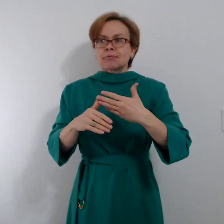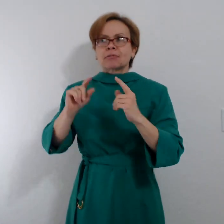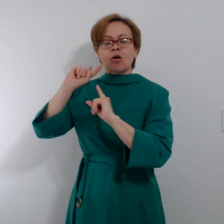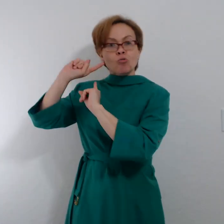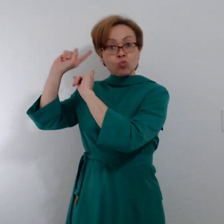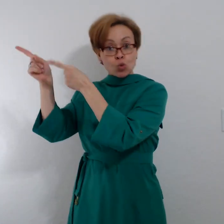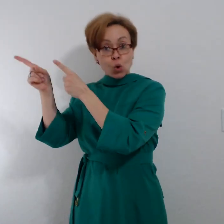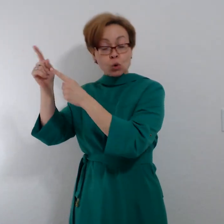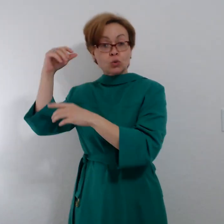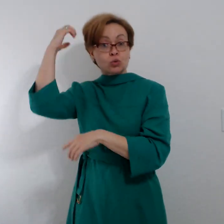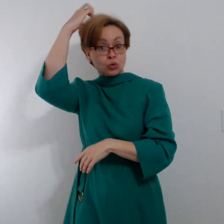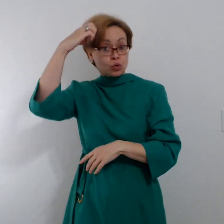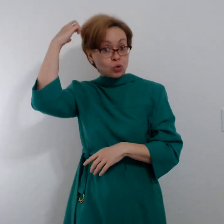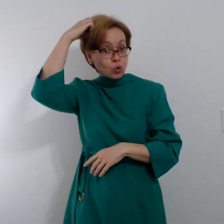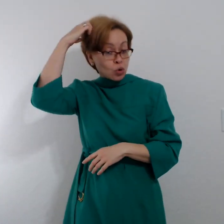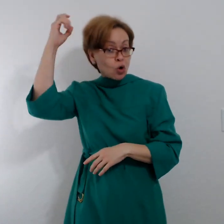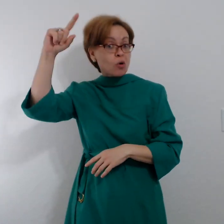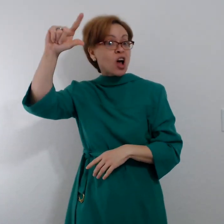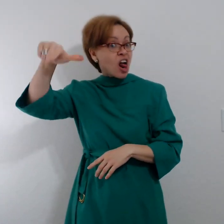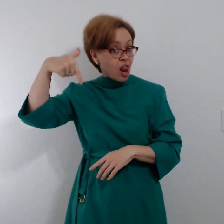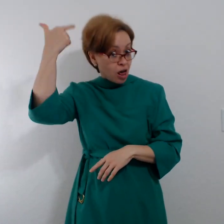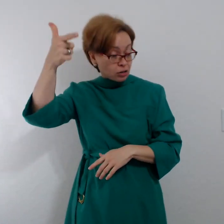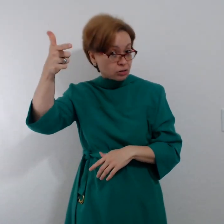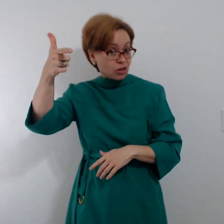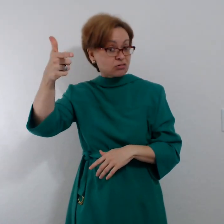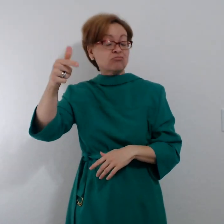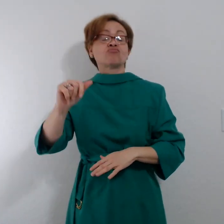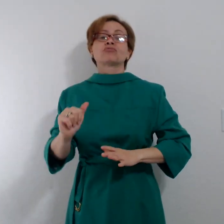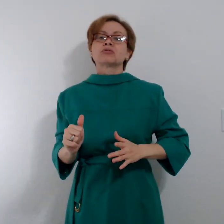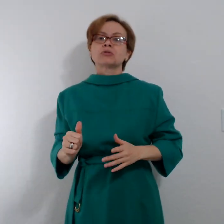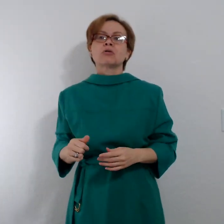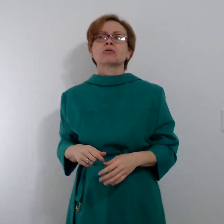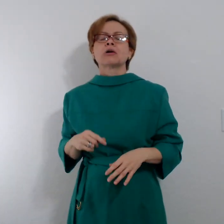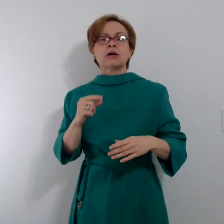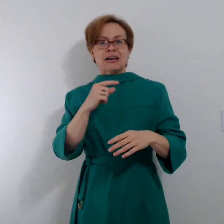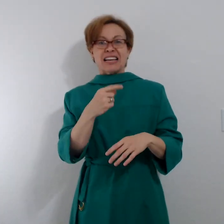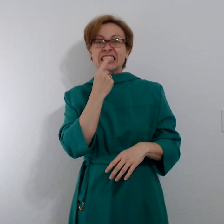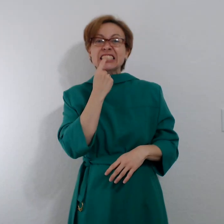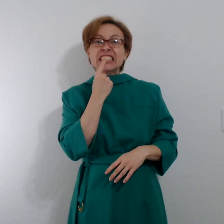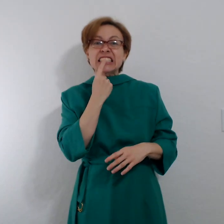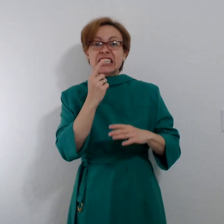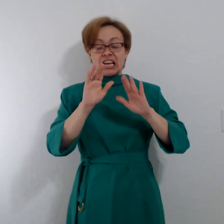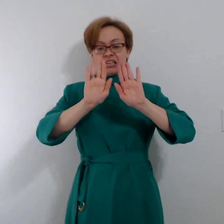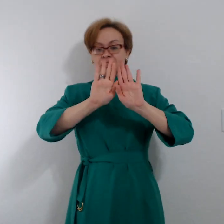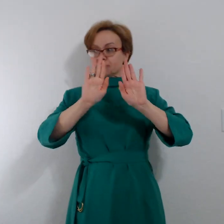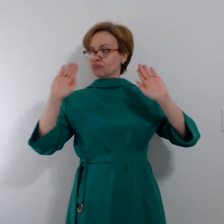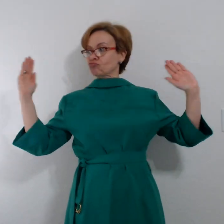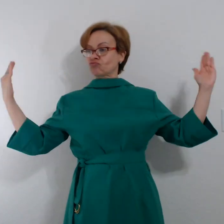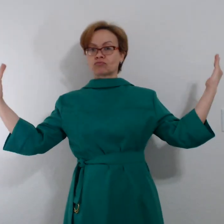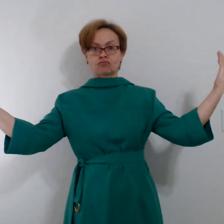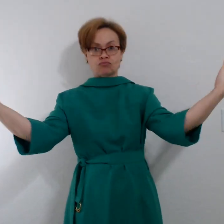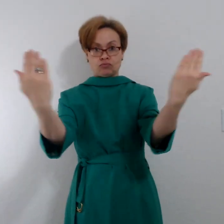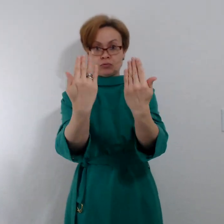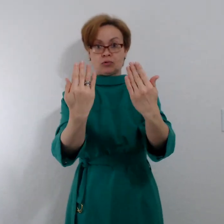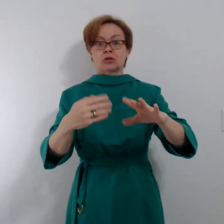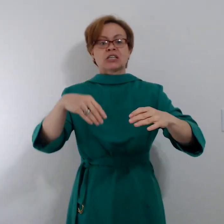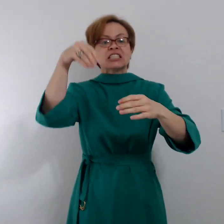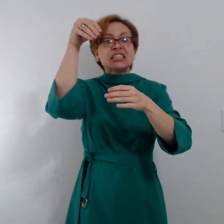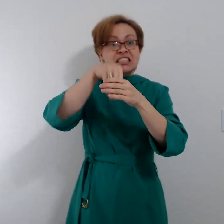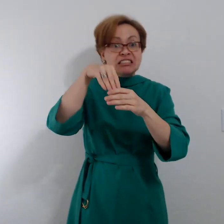for 44 days with nothing but water. It was, for me, one of the most difficult things